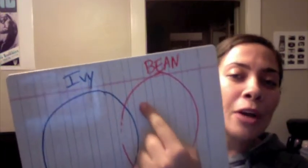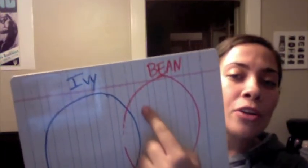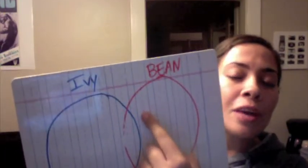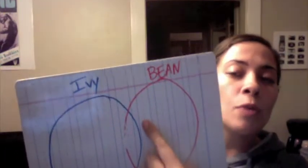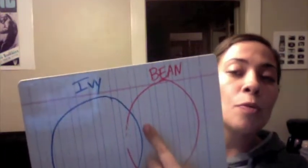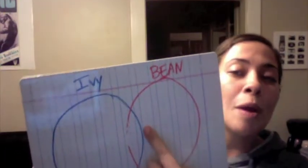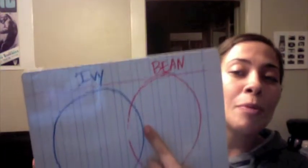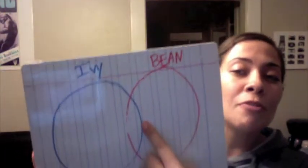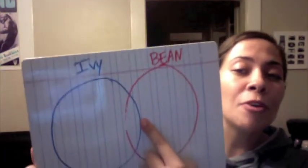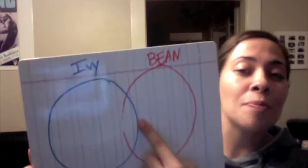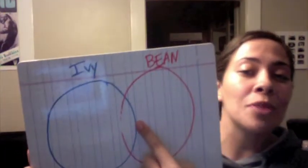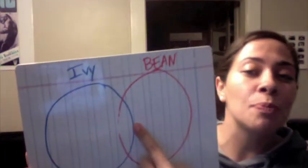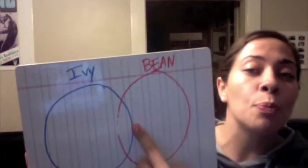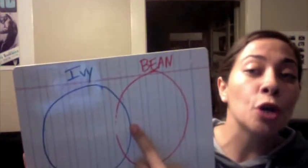that we remember from the book.